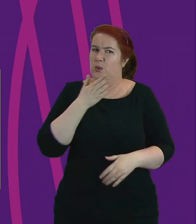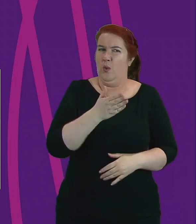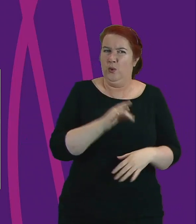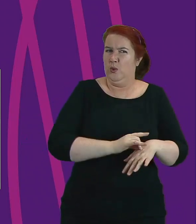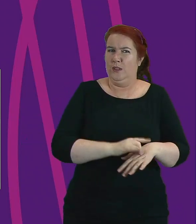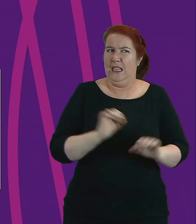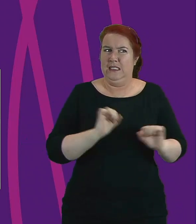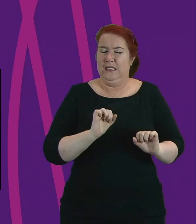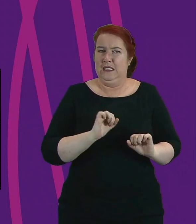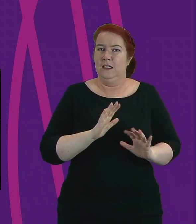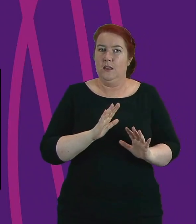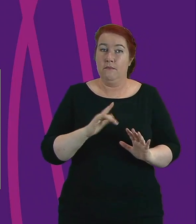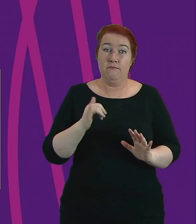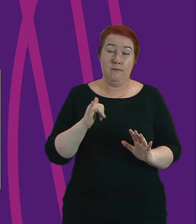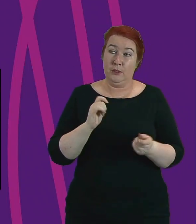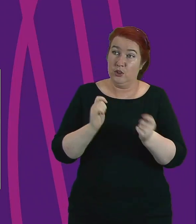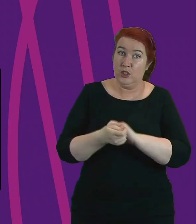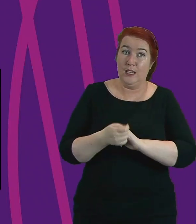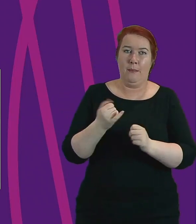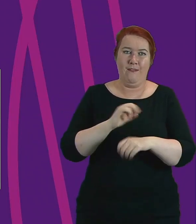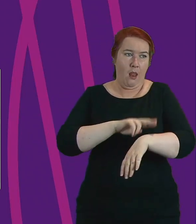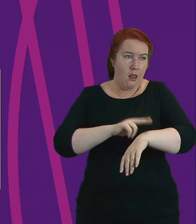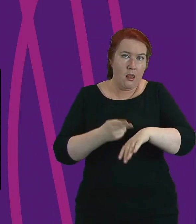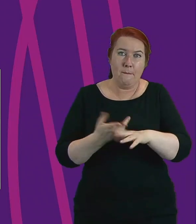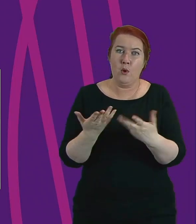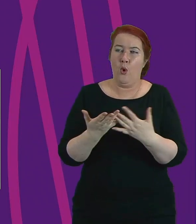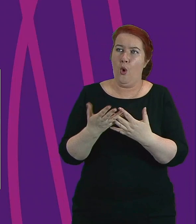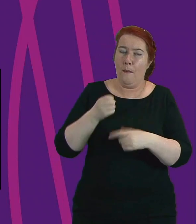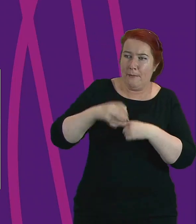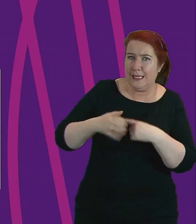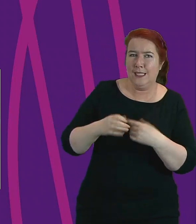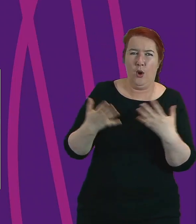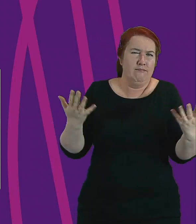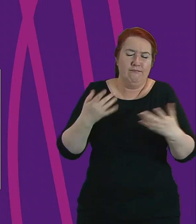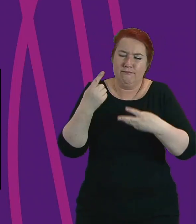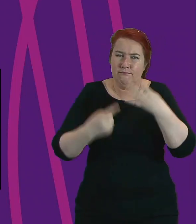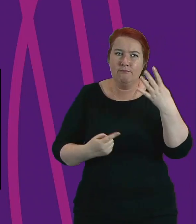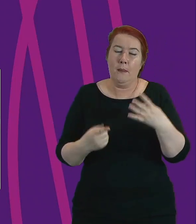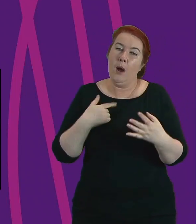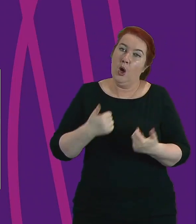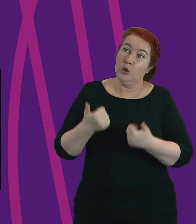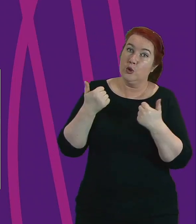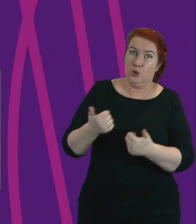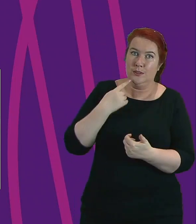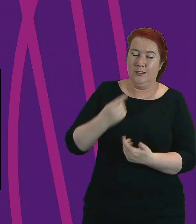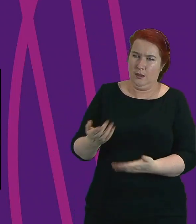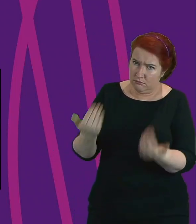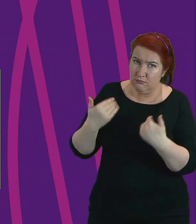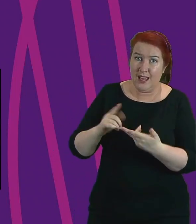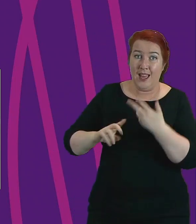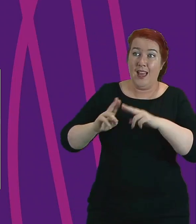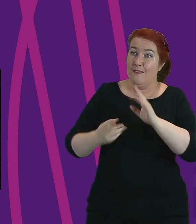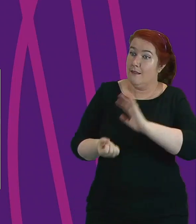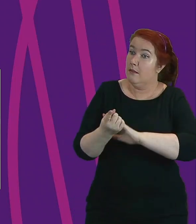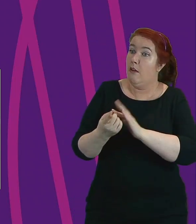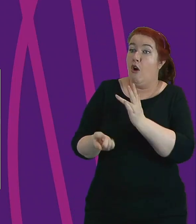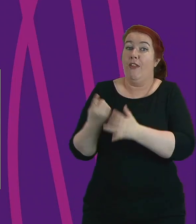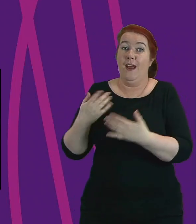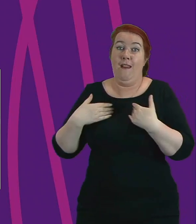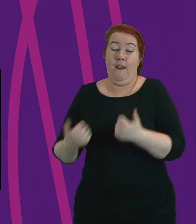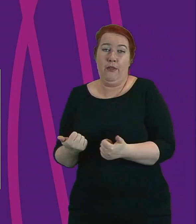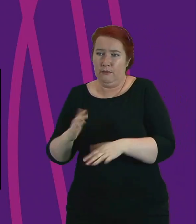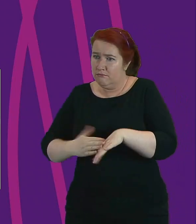whether it's lumps or unusual bleeding. So it's been good that we've heard those messages coming directly from government, but we have seen